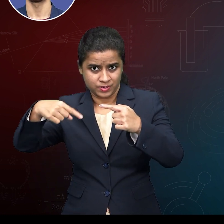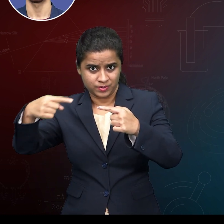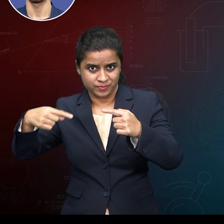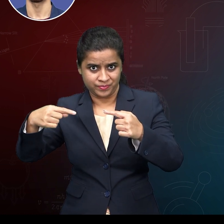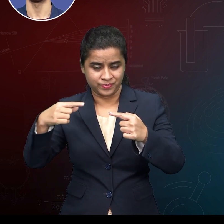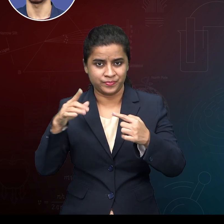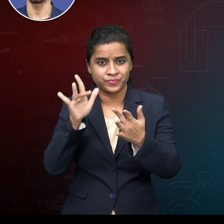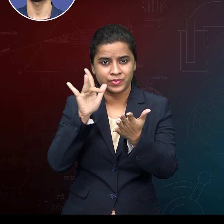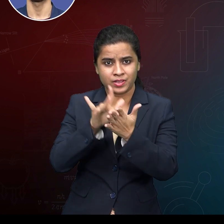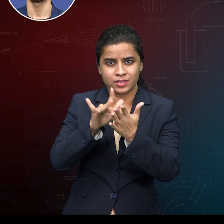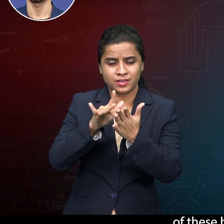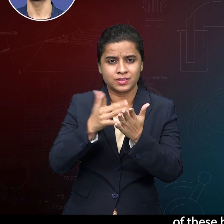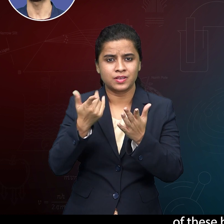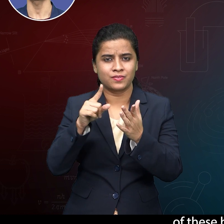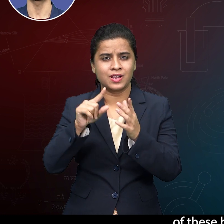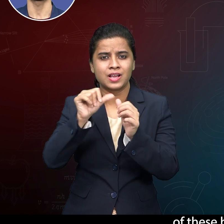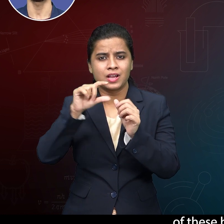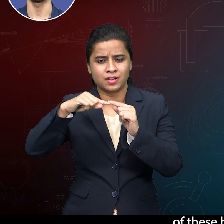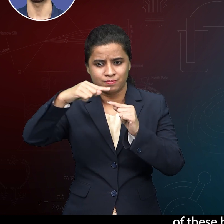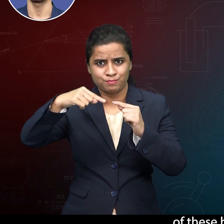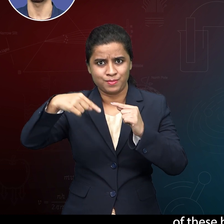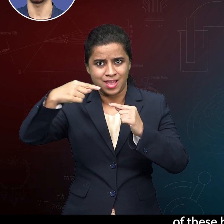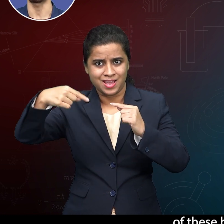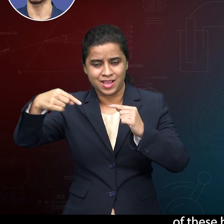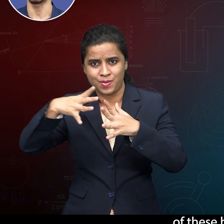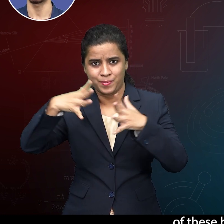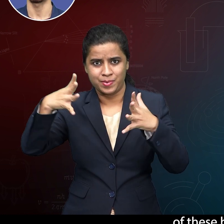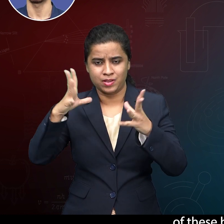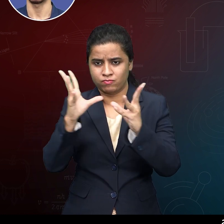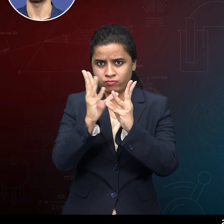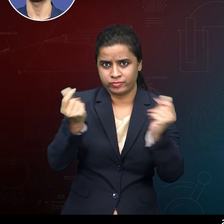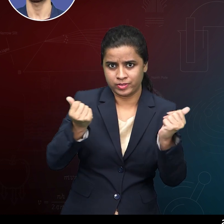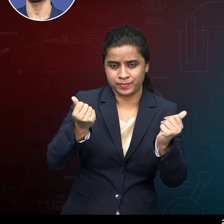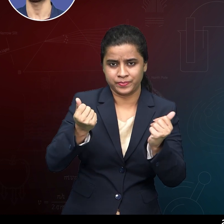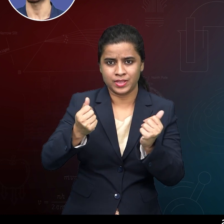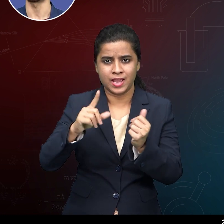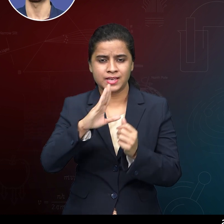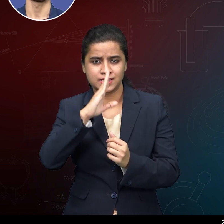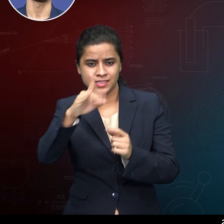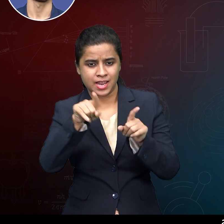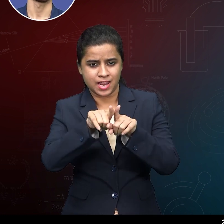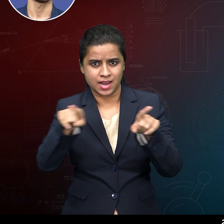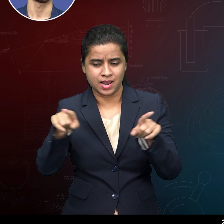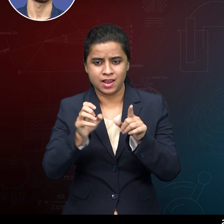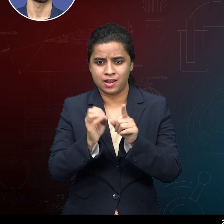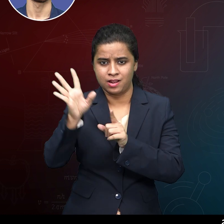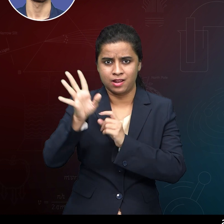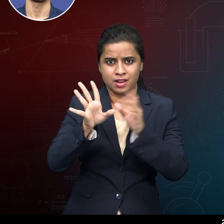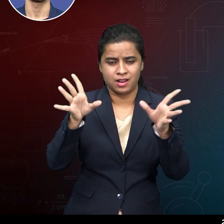loop, the arcs of these big circles would appear as straight lines.